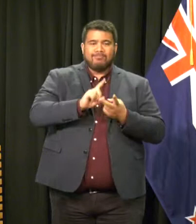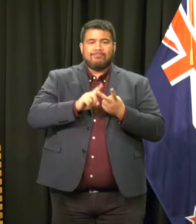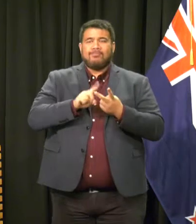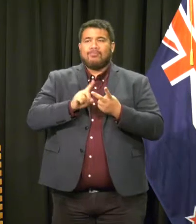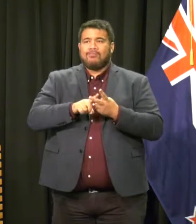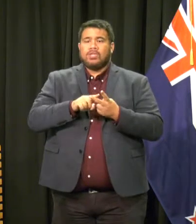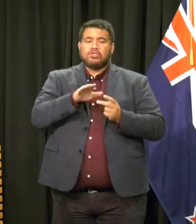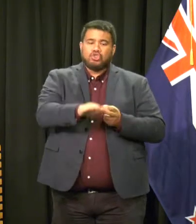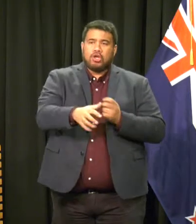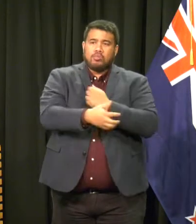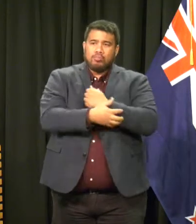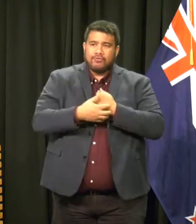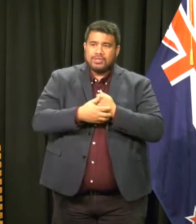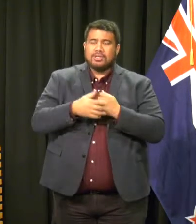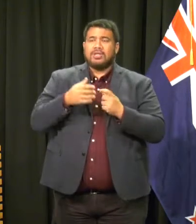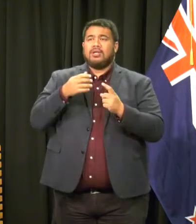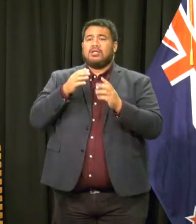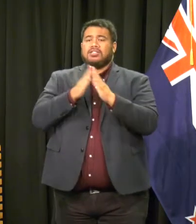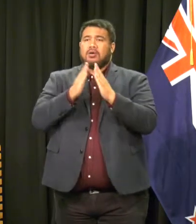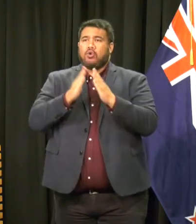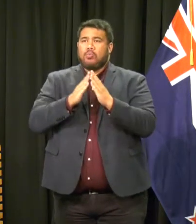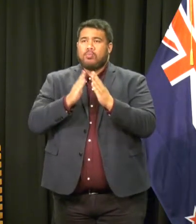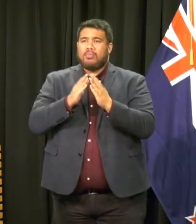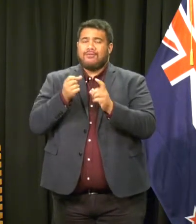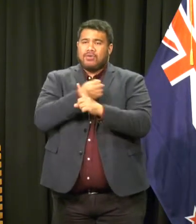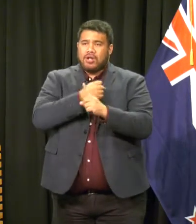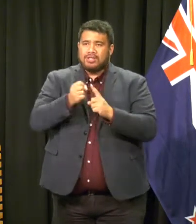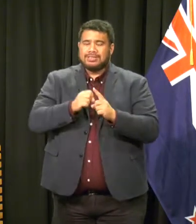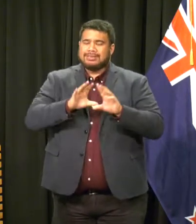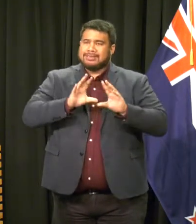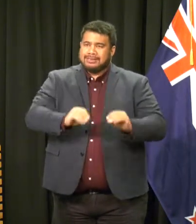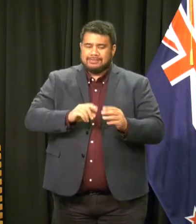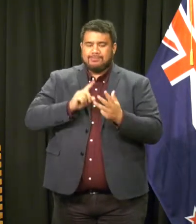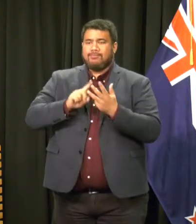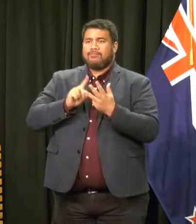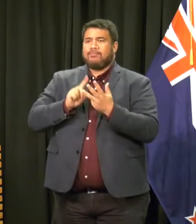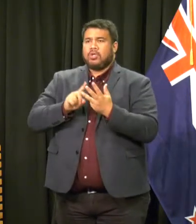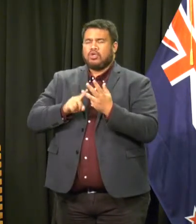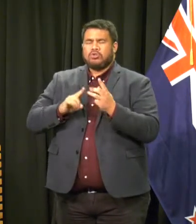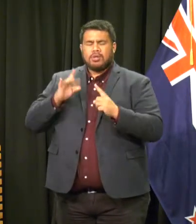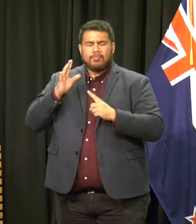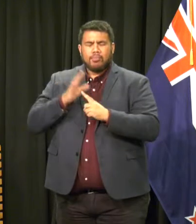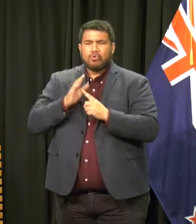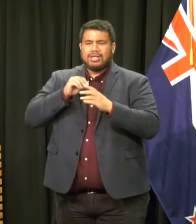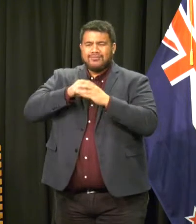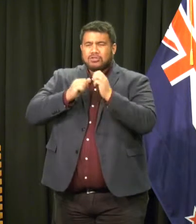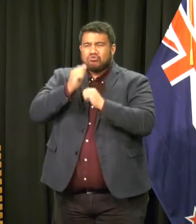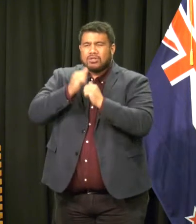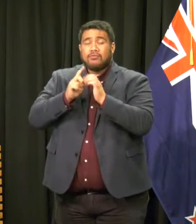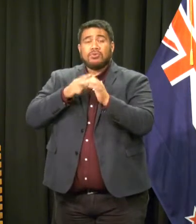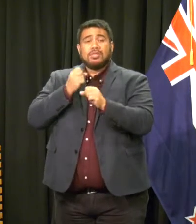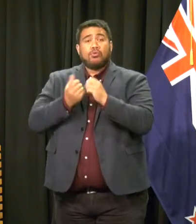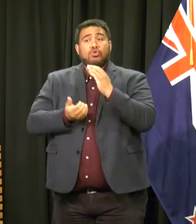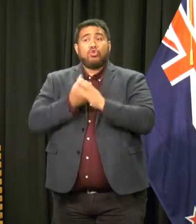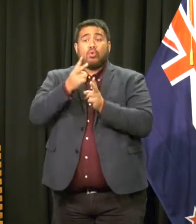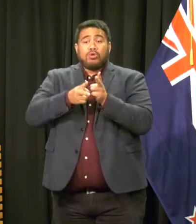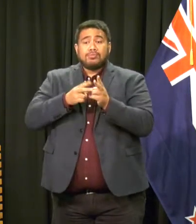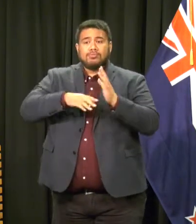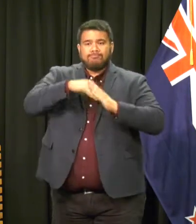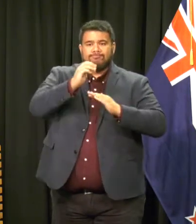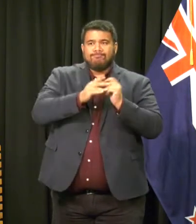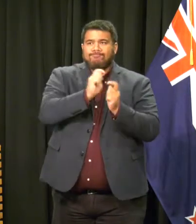on child poverty and domestic violence, and investing in crucial national infrastructure like building new hospitals and